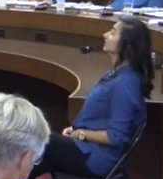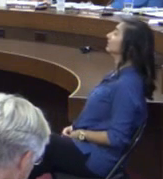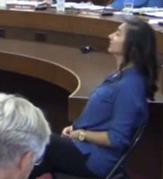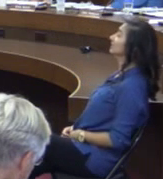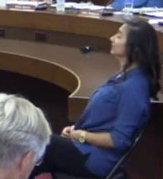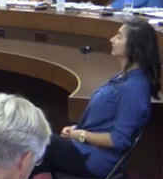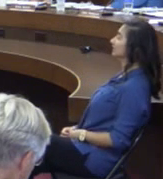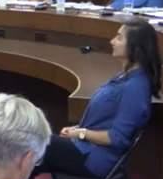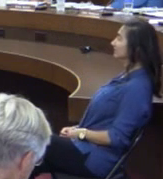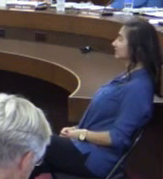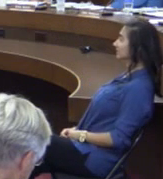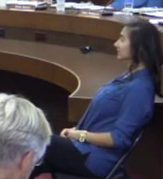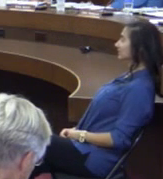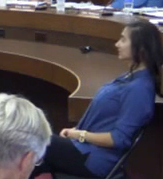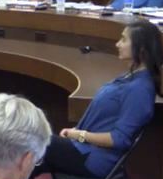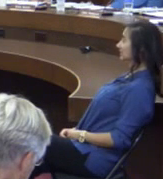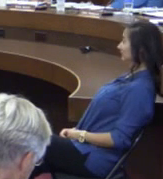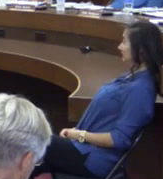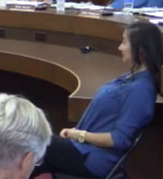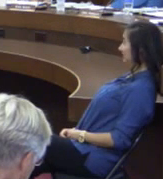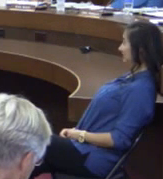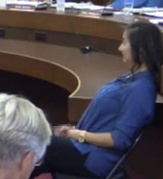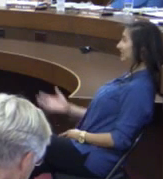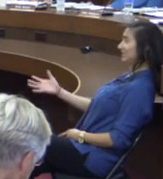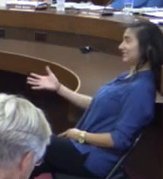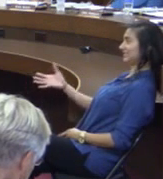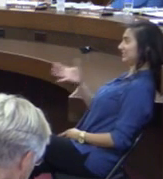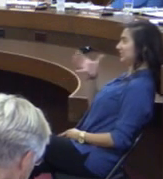Next. Oh, we're gonna do the ladies.